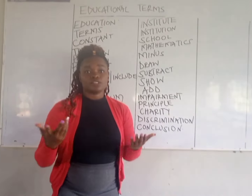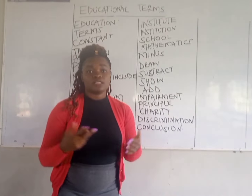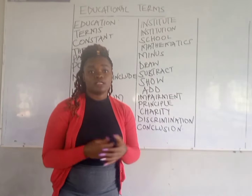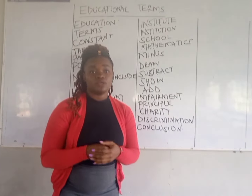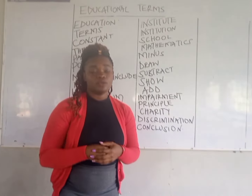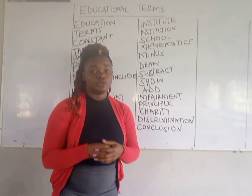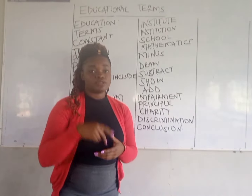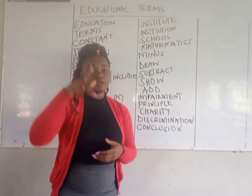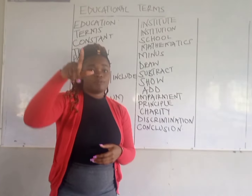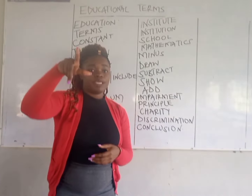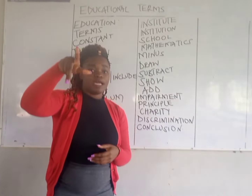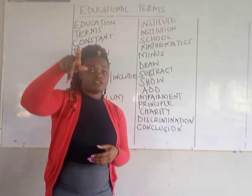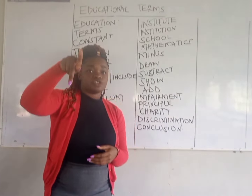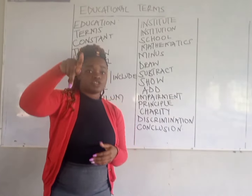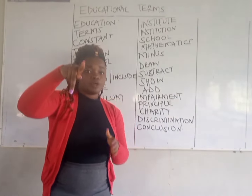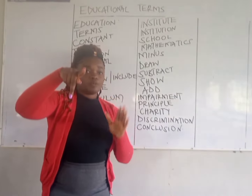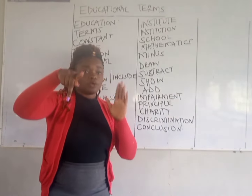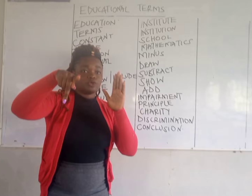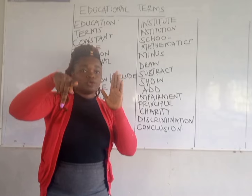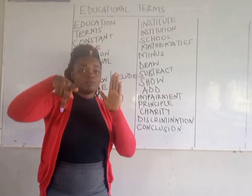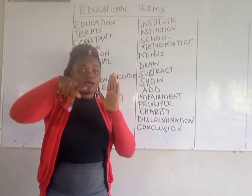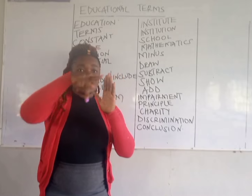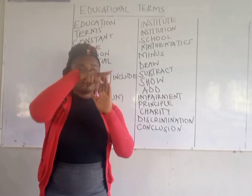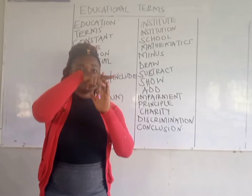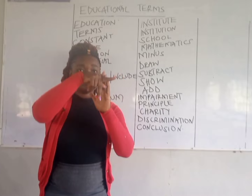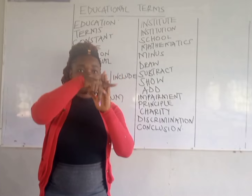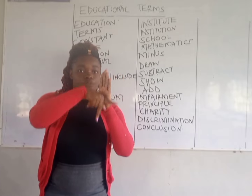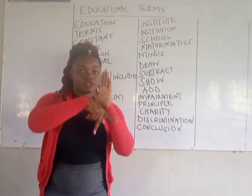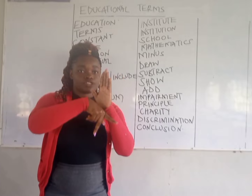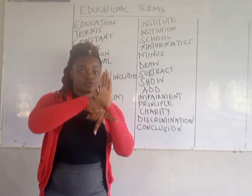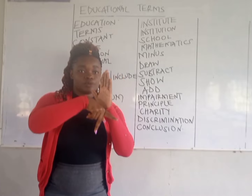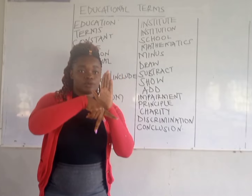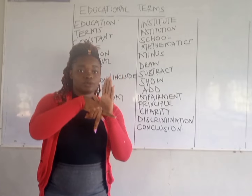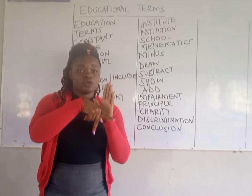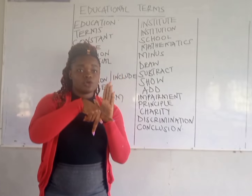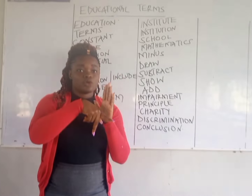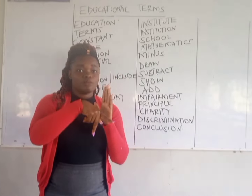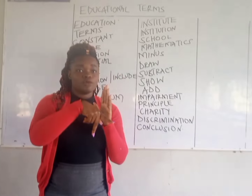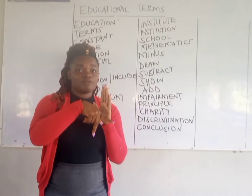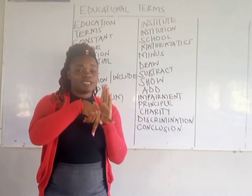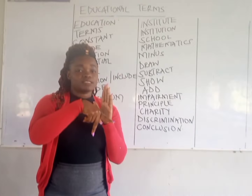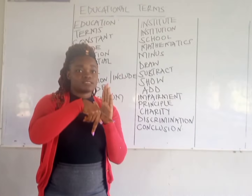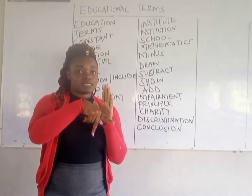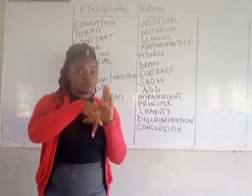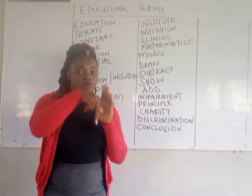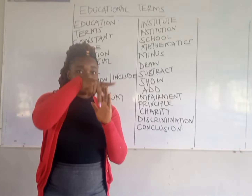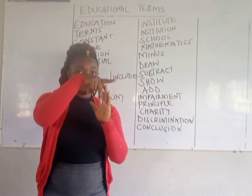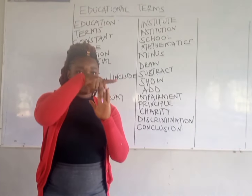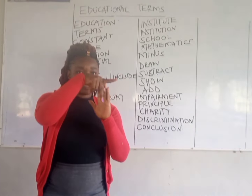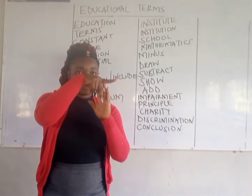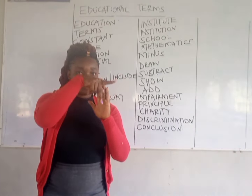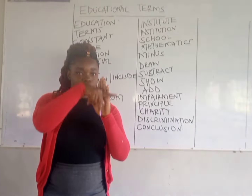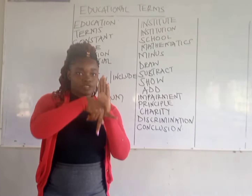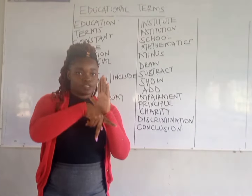shall use the P hand shape on your palm. Principle. Movement is downwards.